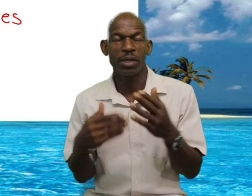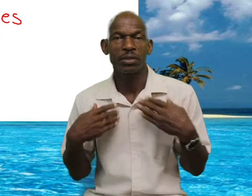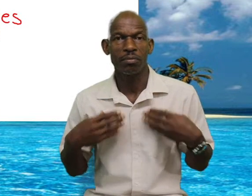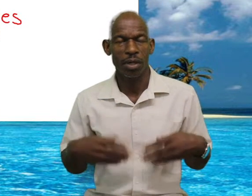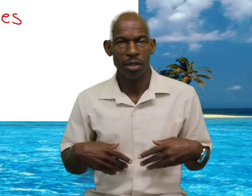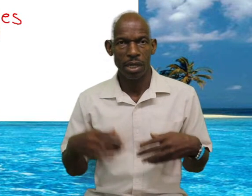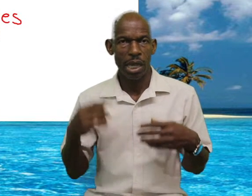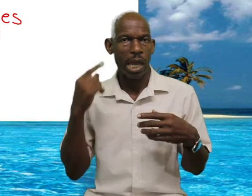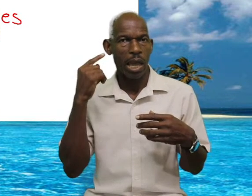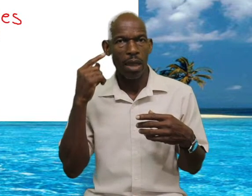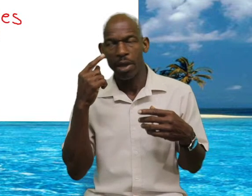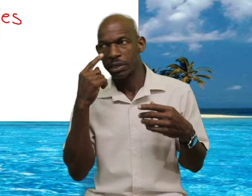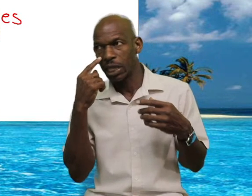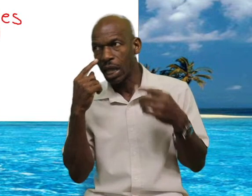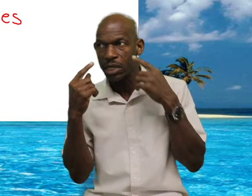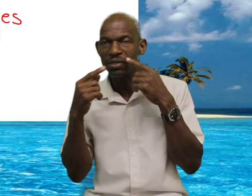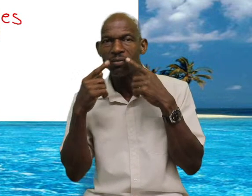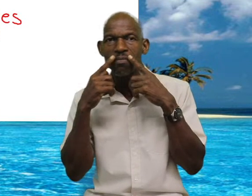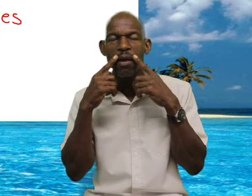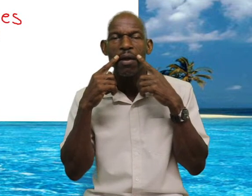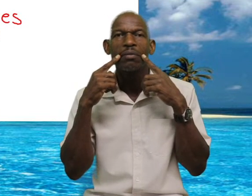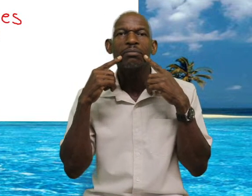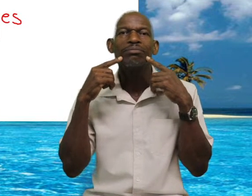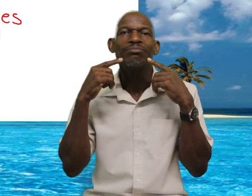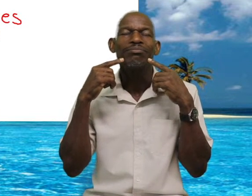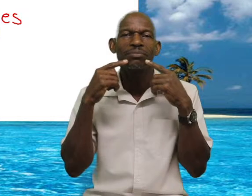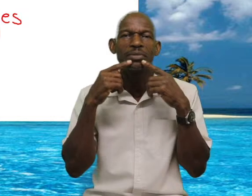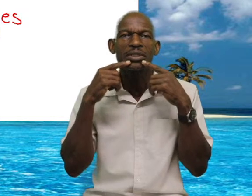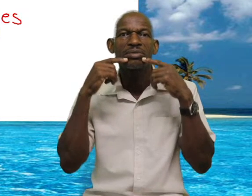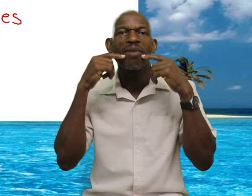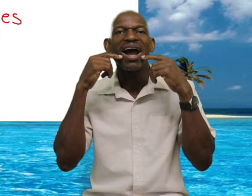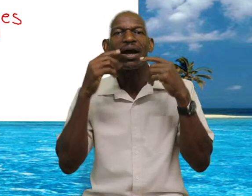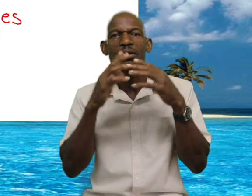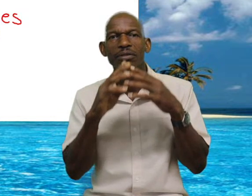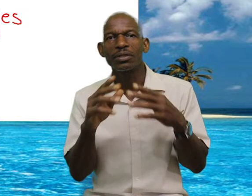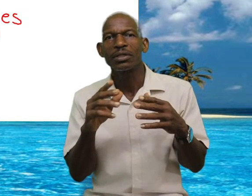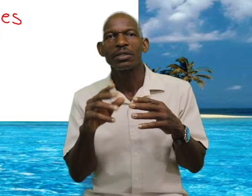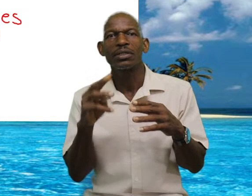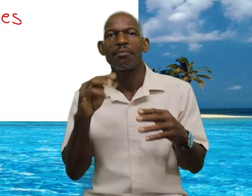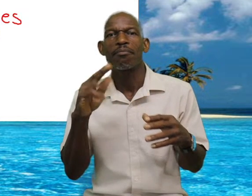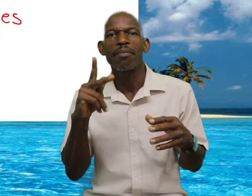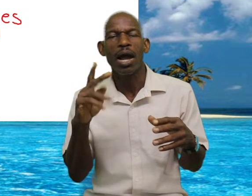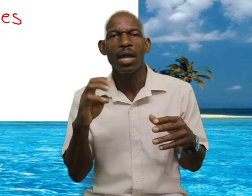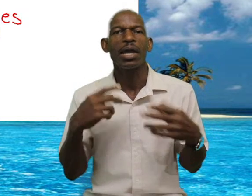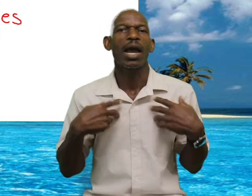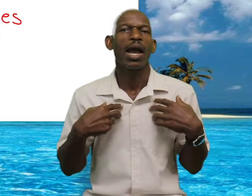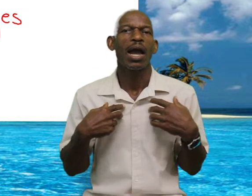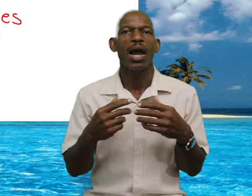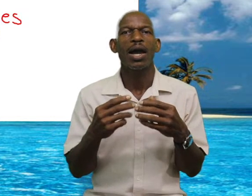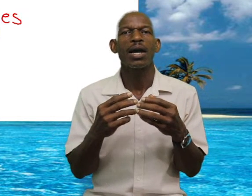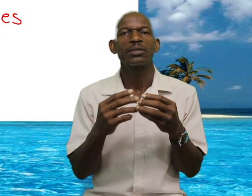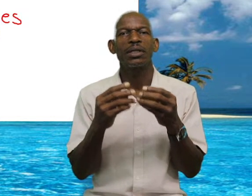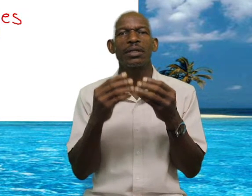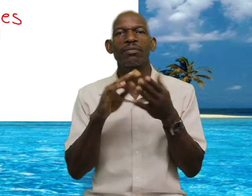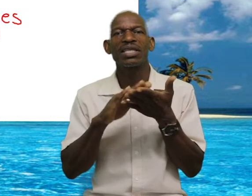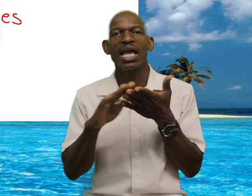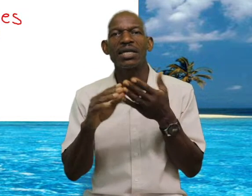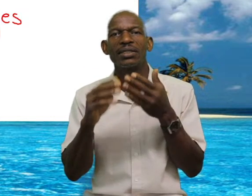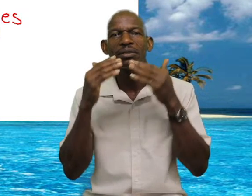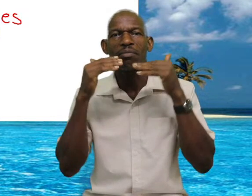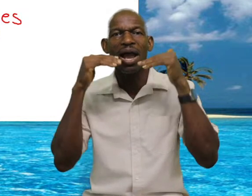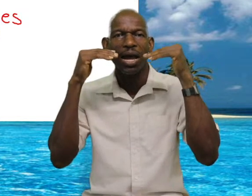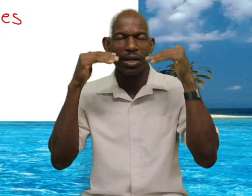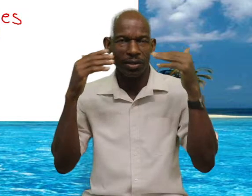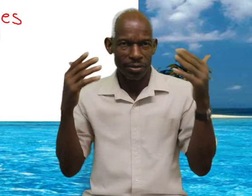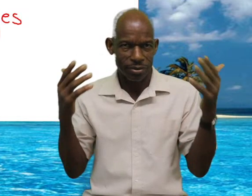body, Mike's eyes, or Mike's ears, Mike's hand, or whatever.